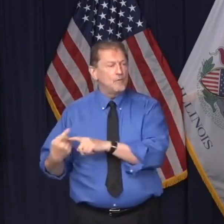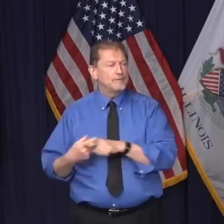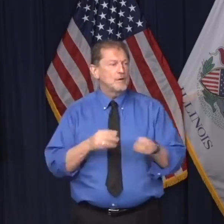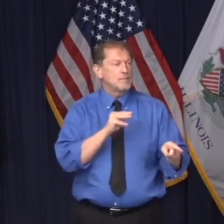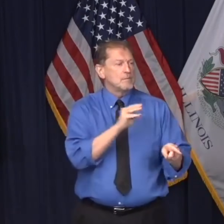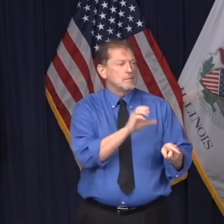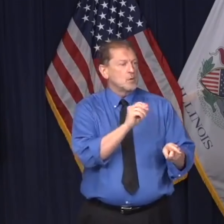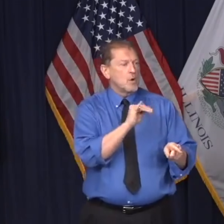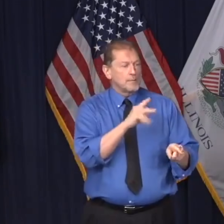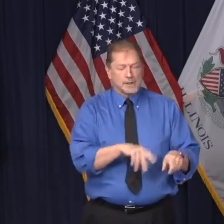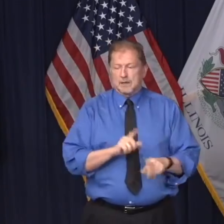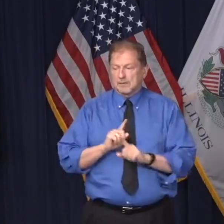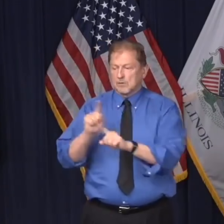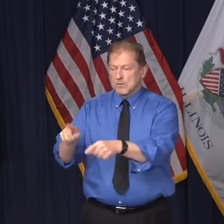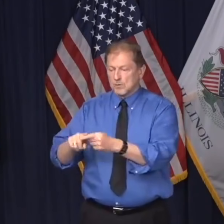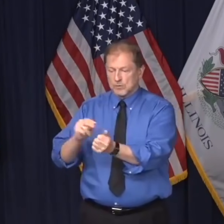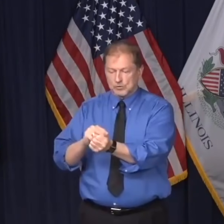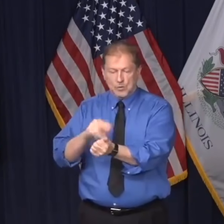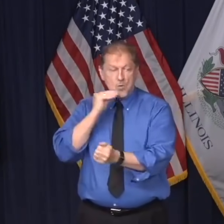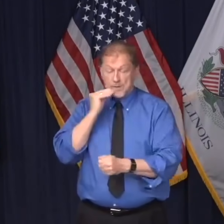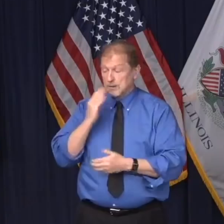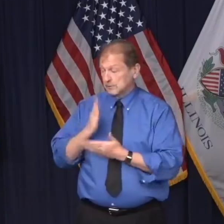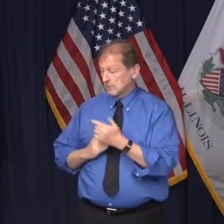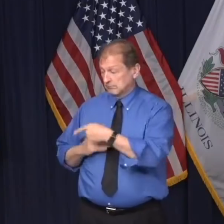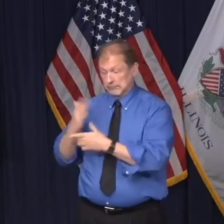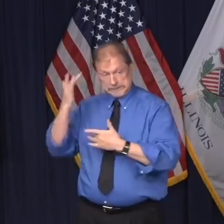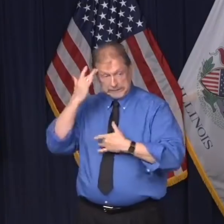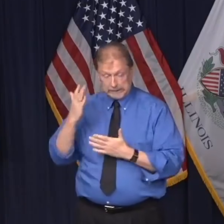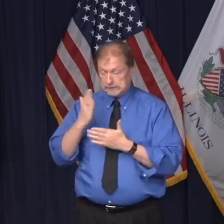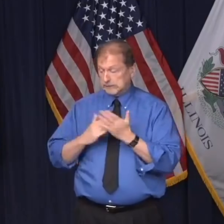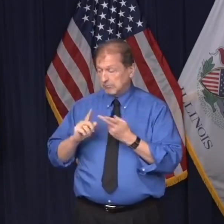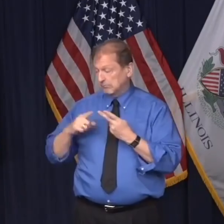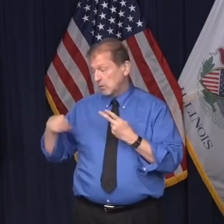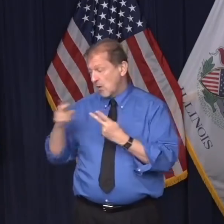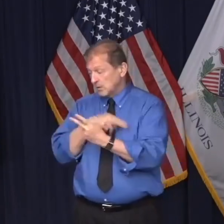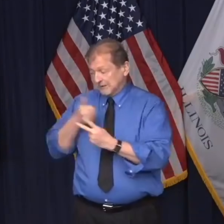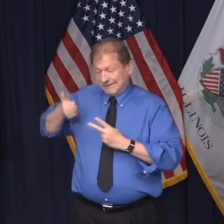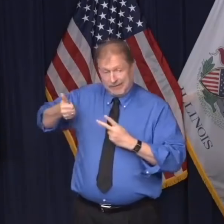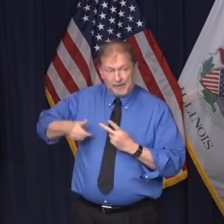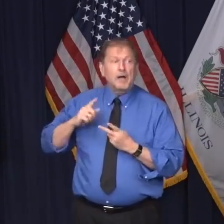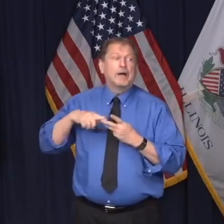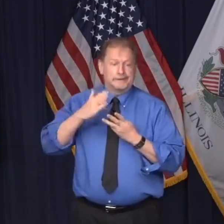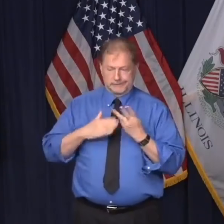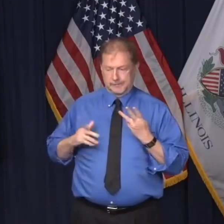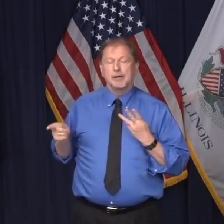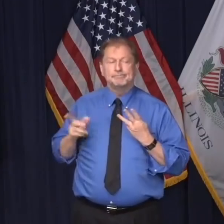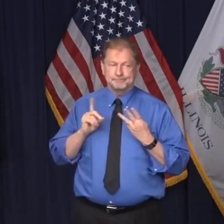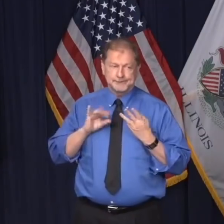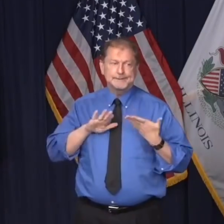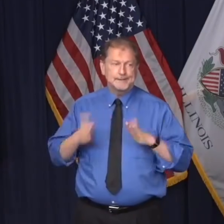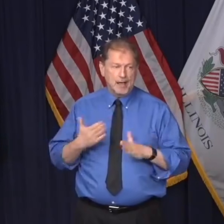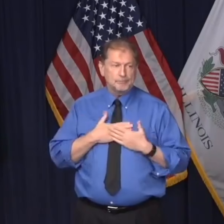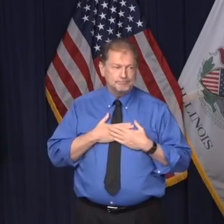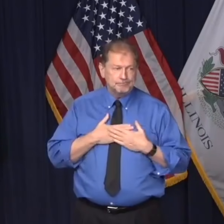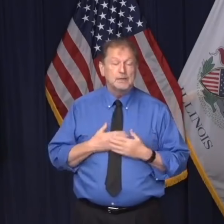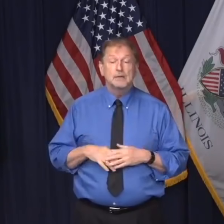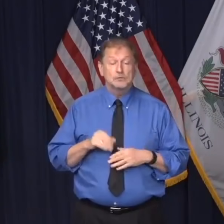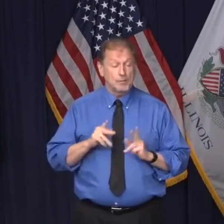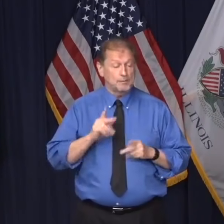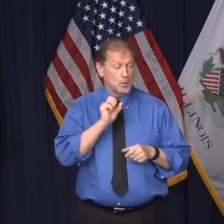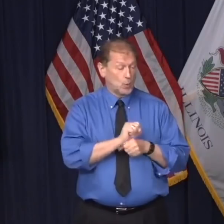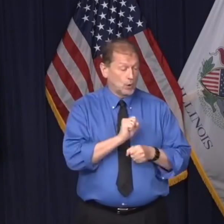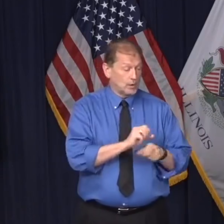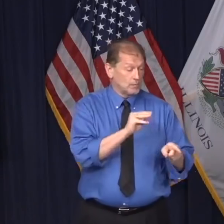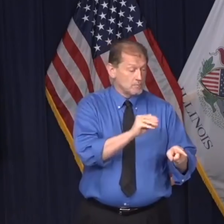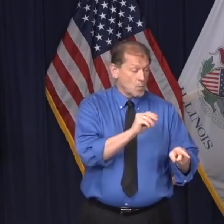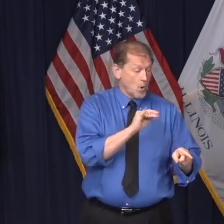course some have died. And so we have a shortage of healthcare workers across the state. So those that aren't working at McCormick that